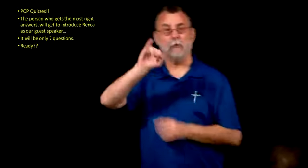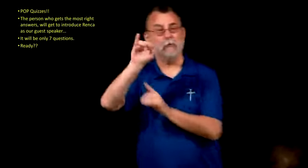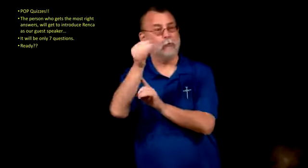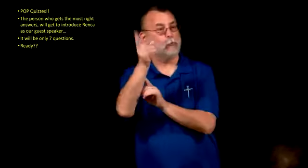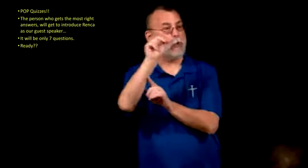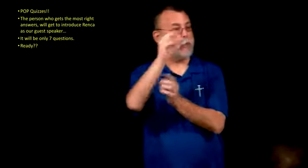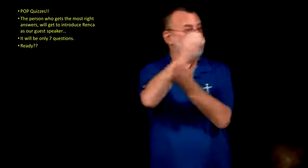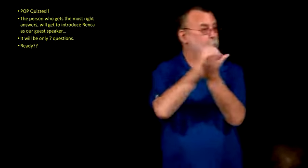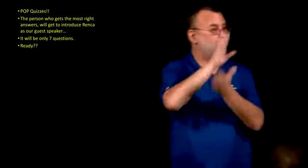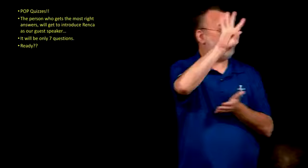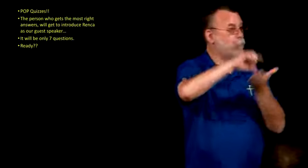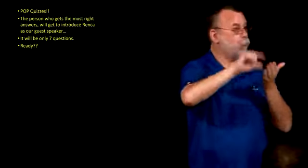down.